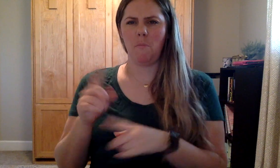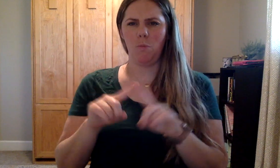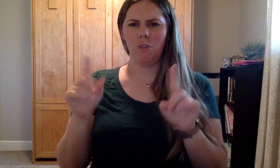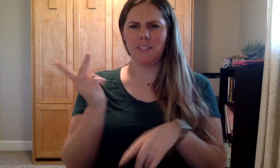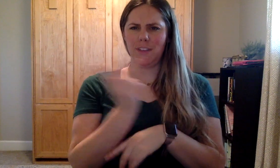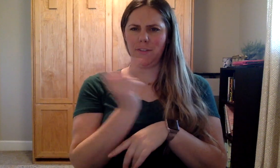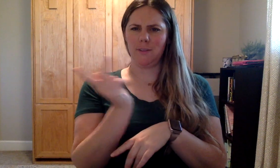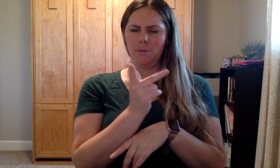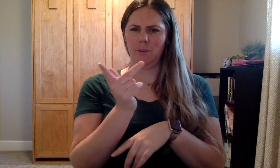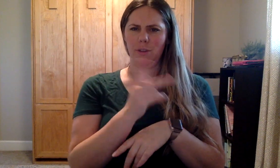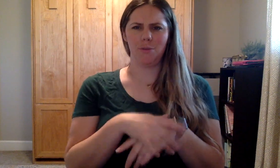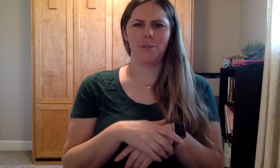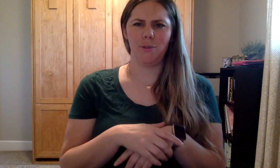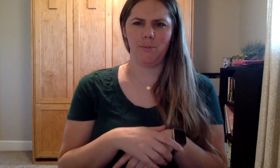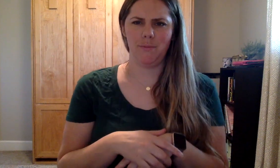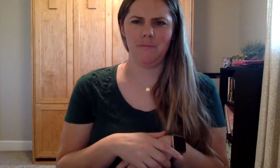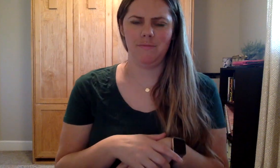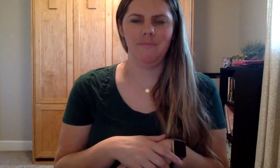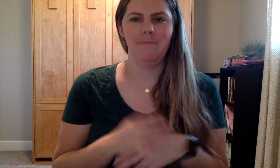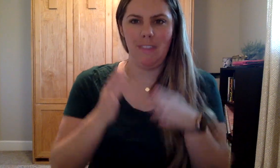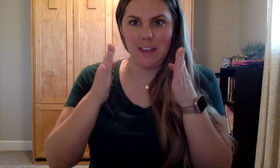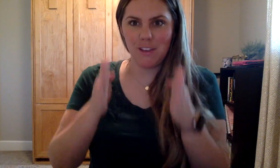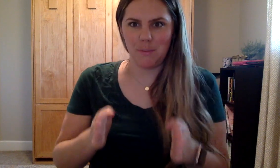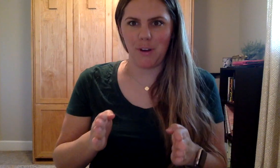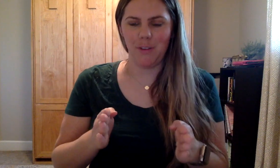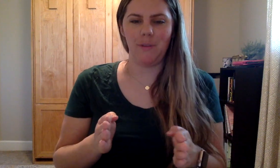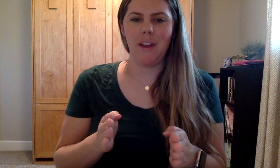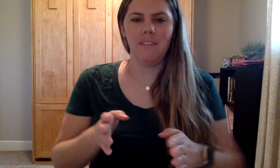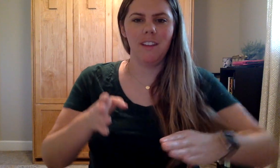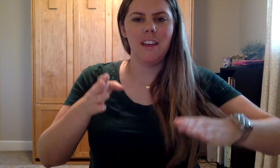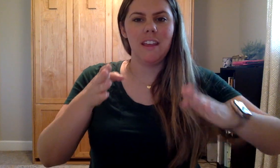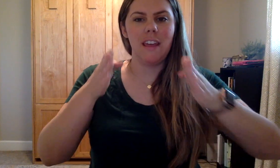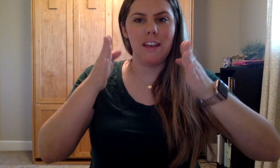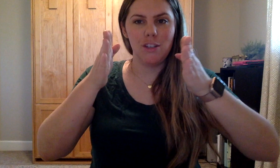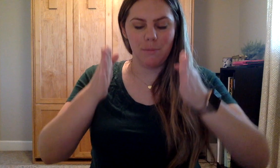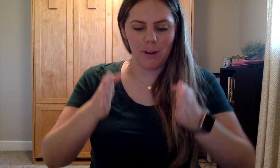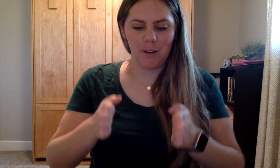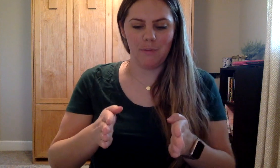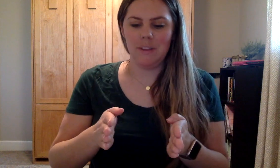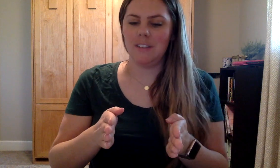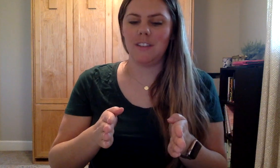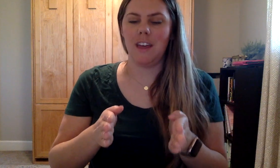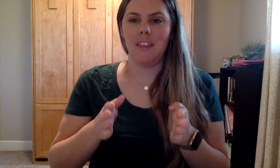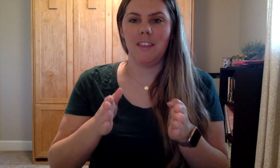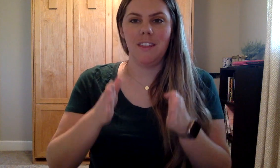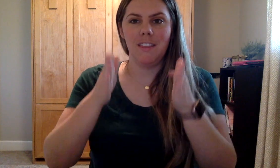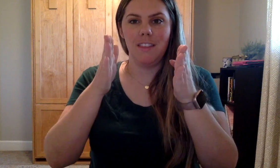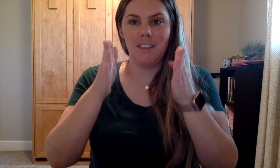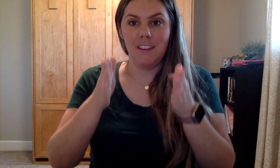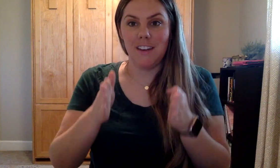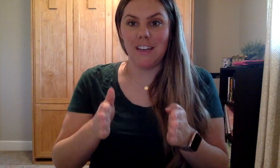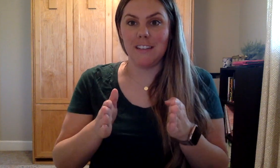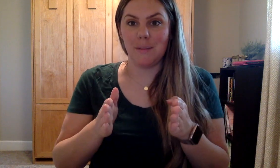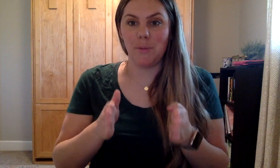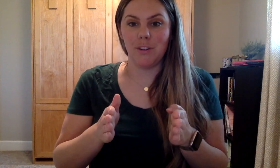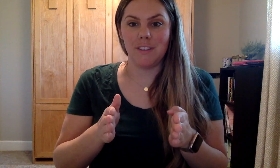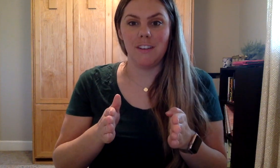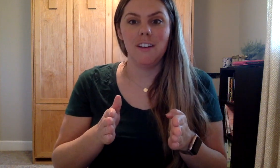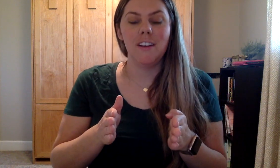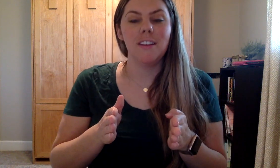what's the difference between those two? The agent marker, right? The agent marker means that it is a person. It's